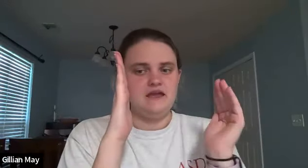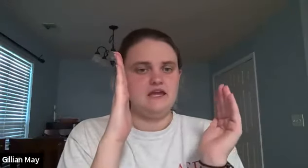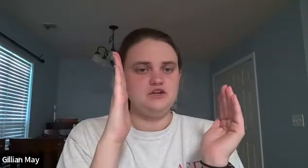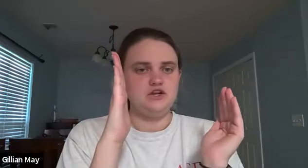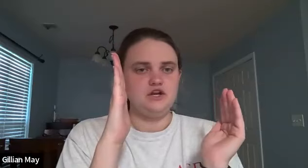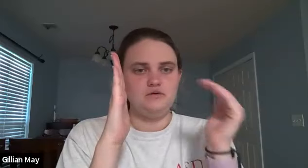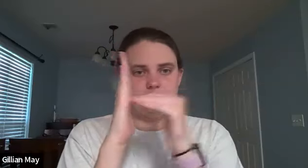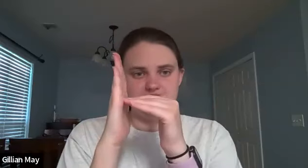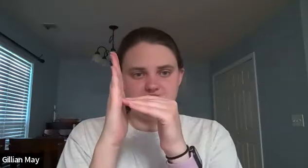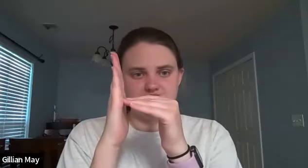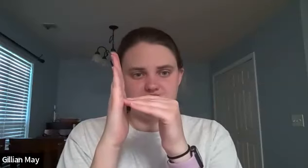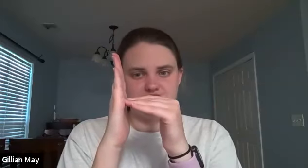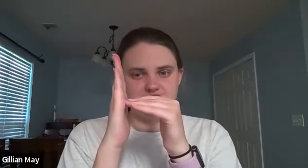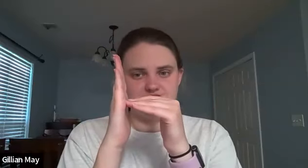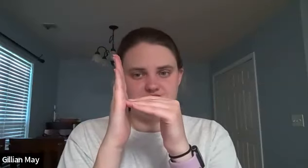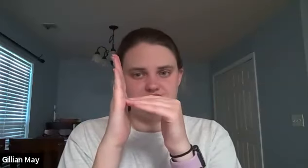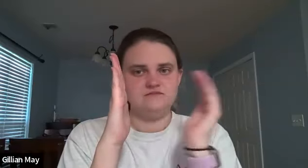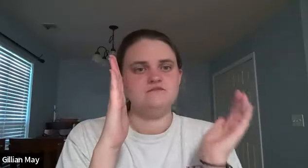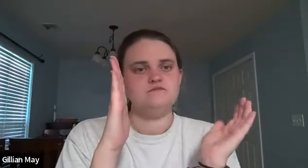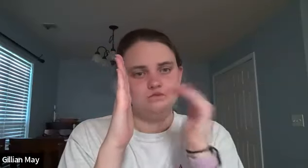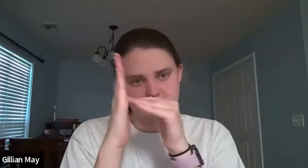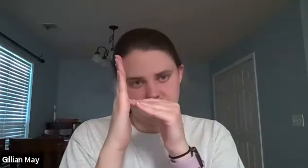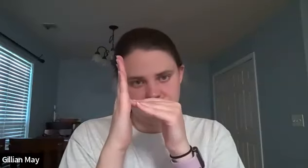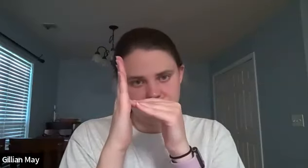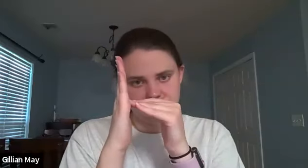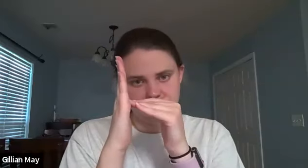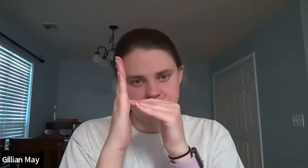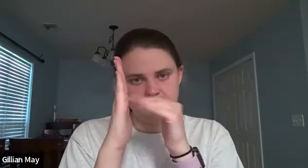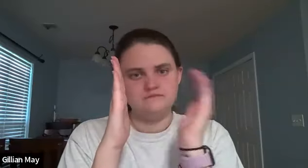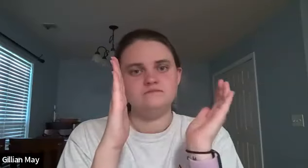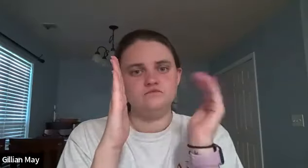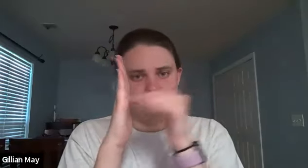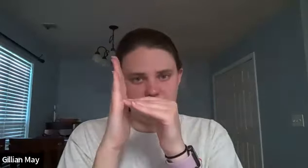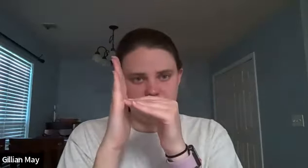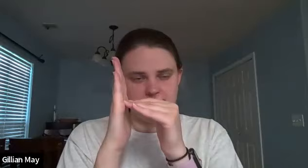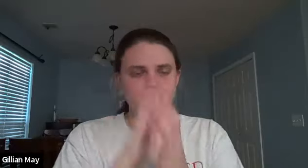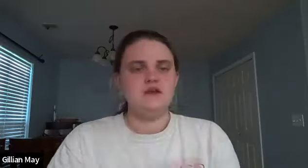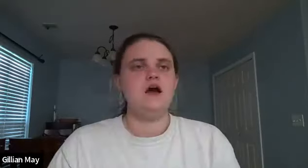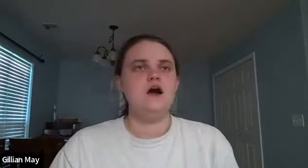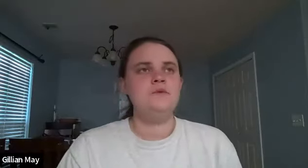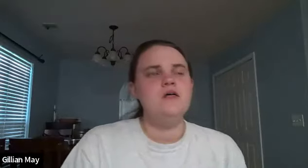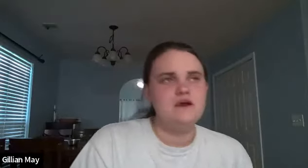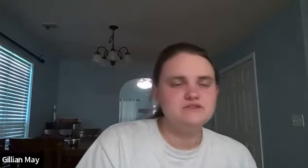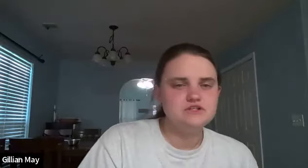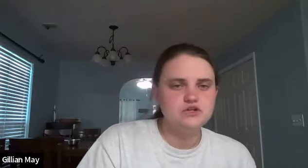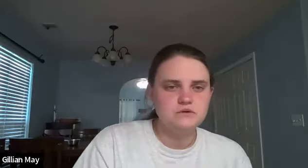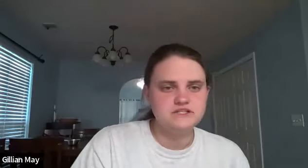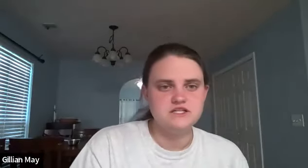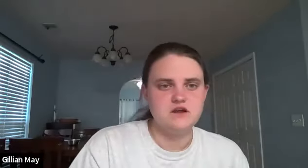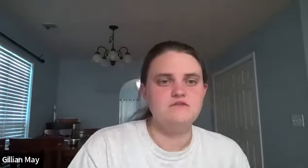and you're going to go repeat, repeat, repeat. That one's a good one to know